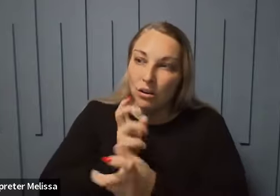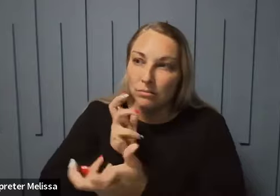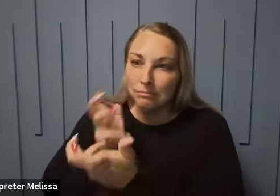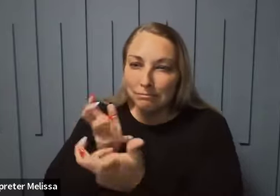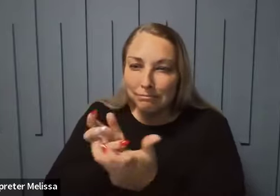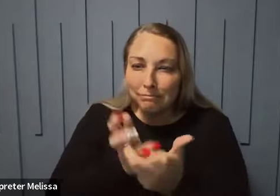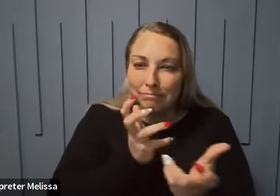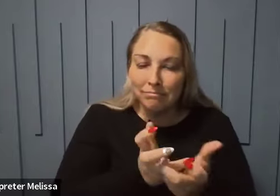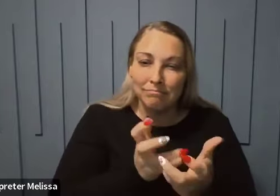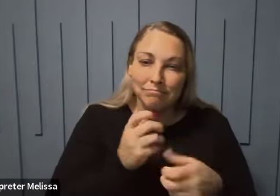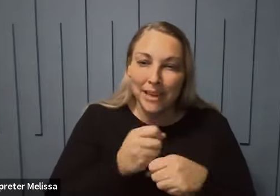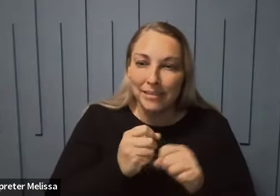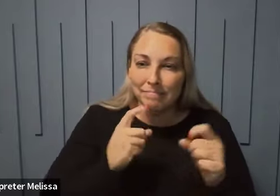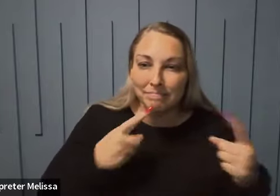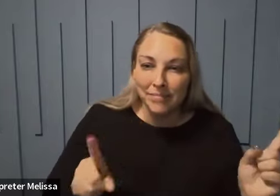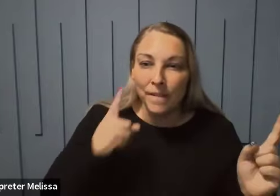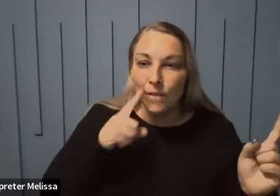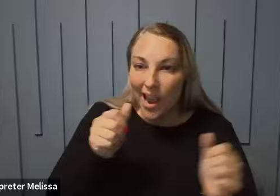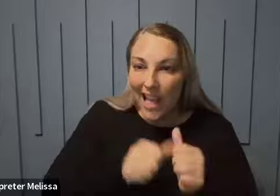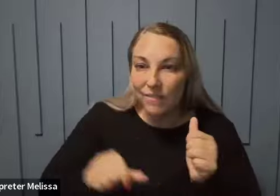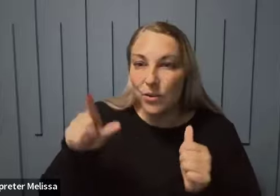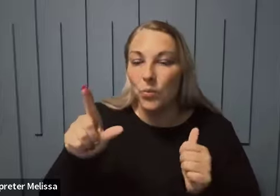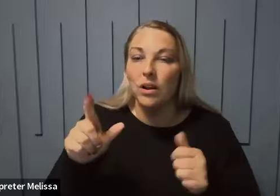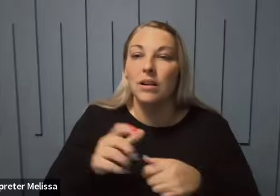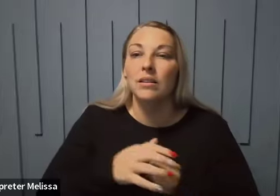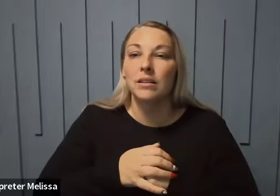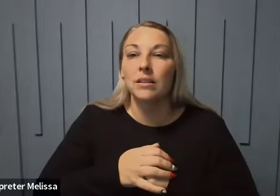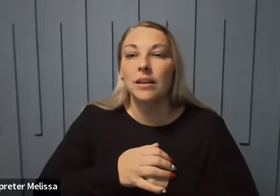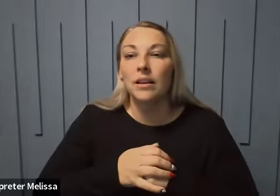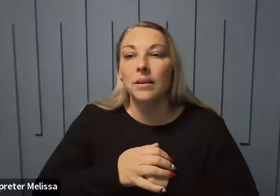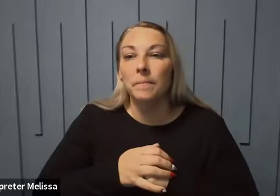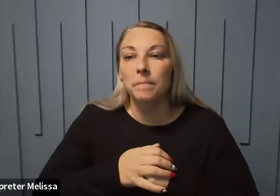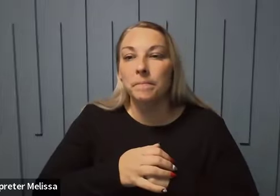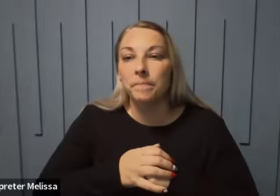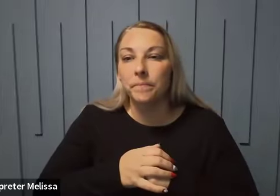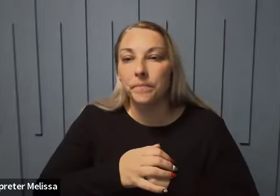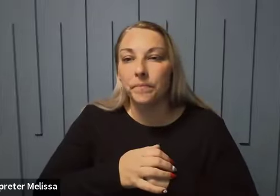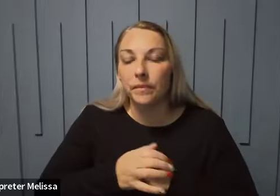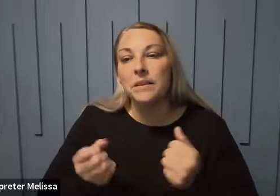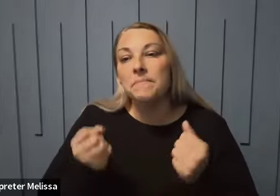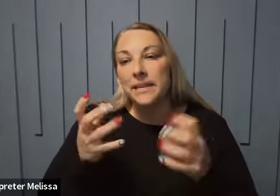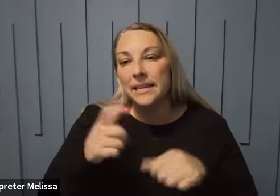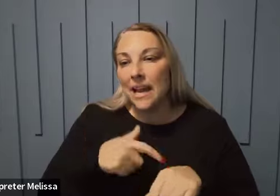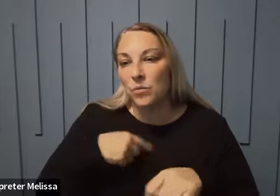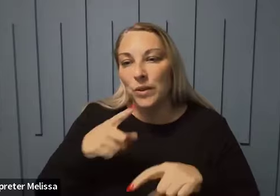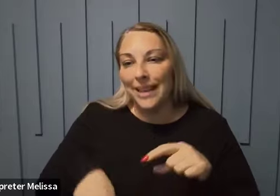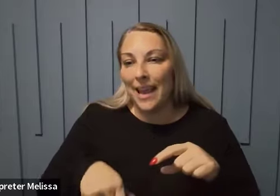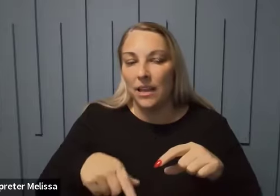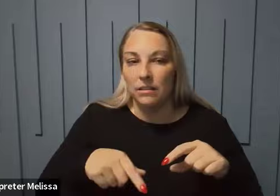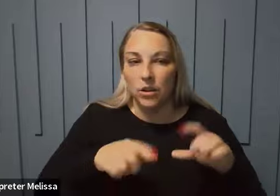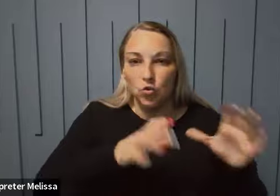everybody. And get them where they need to be. And with a low incidence disability, we can't usually group students very effectively.